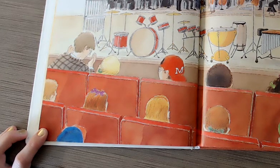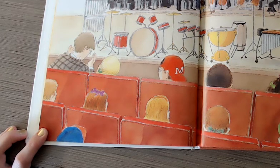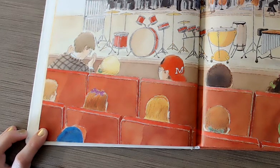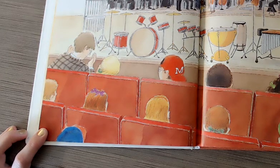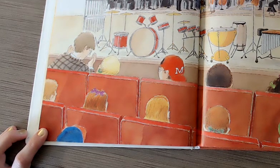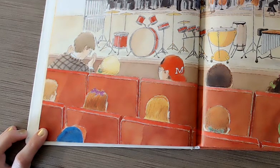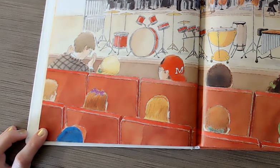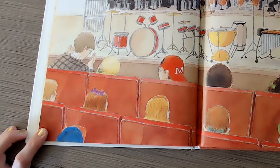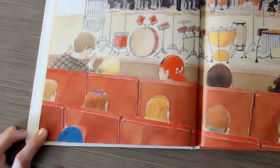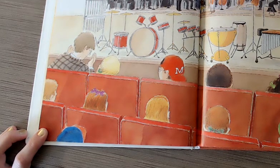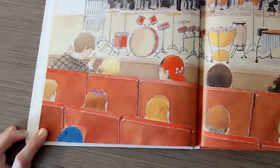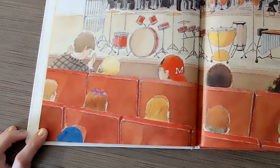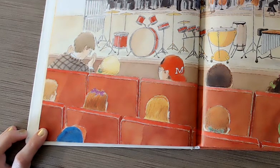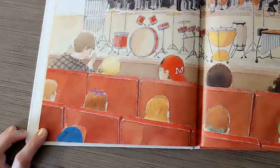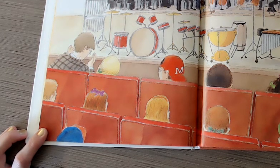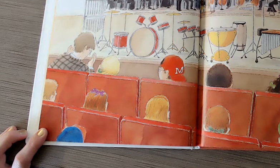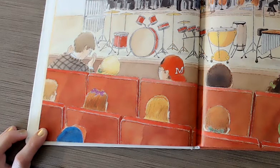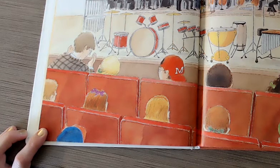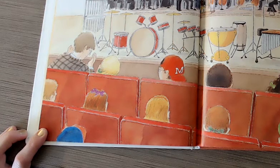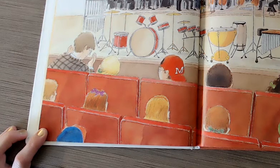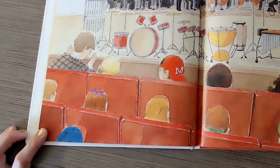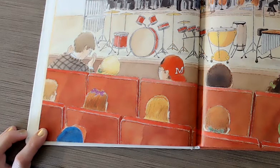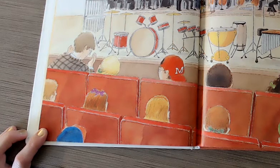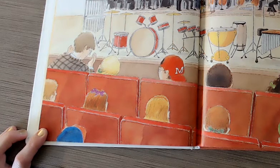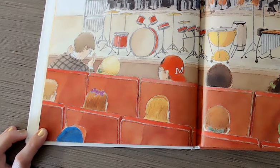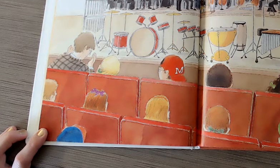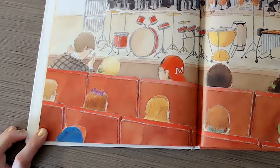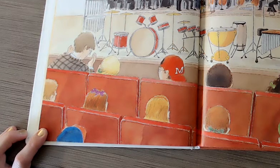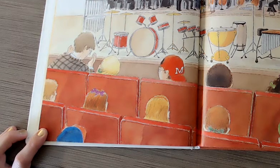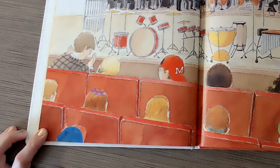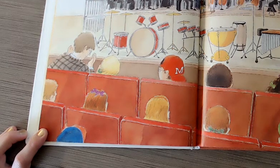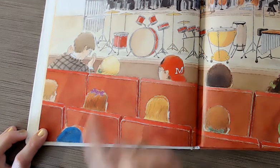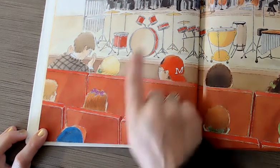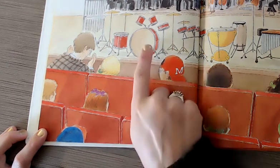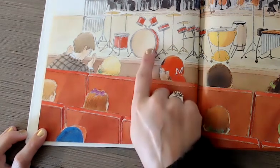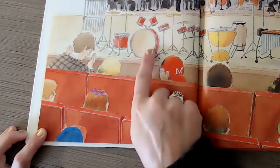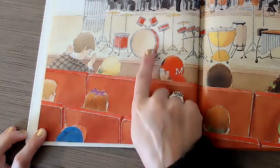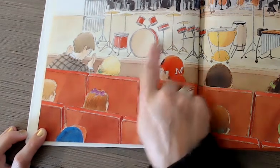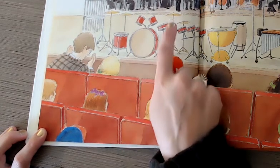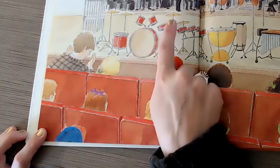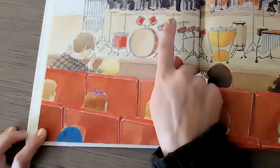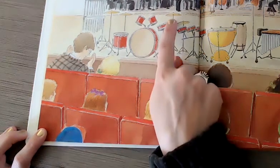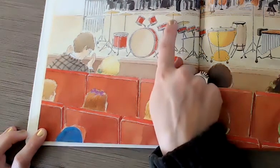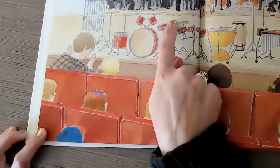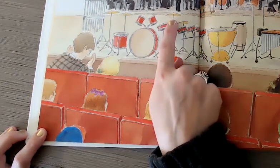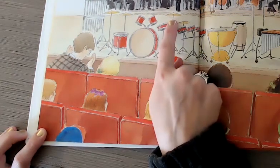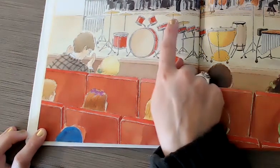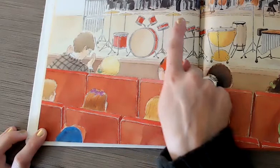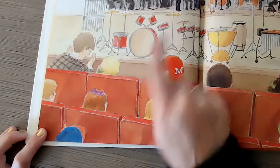percussionist? Anna signs back. A musician who plays instruments such as the drum, cymbals, and even